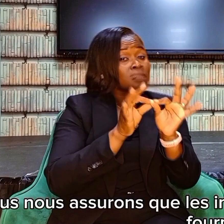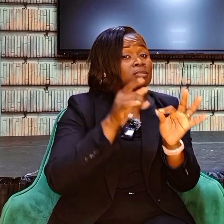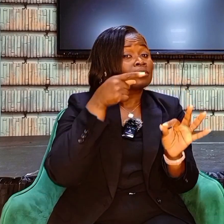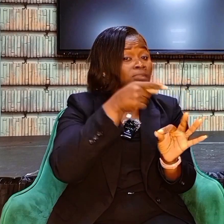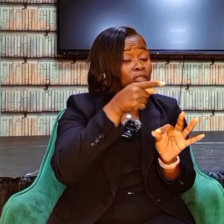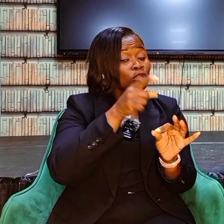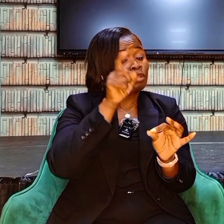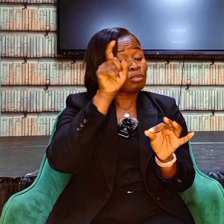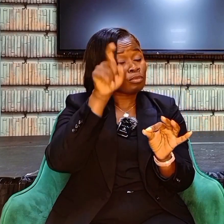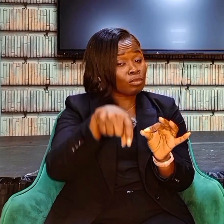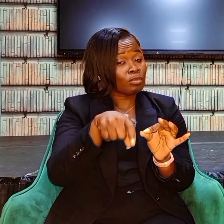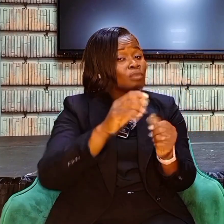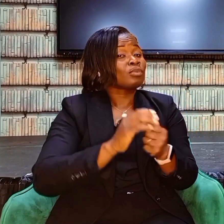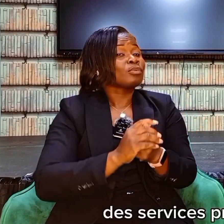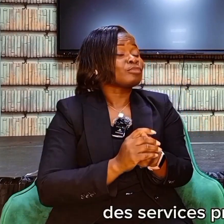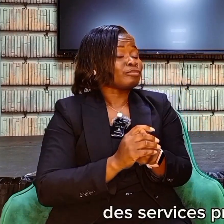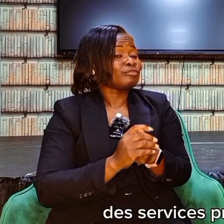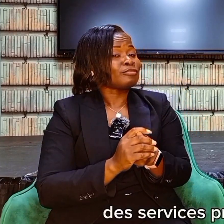provide